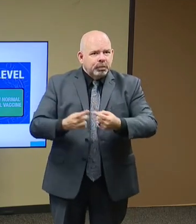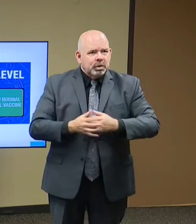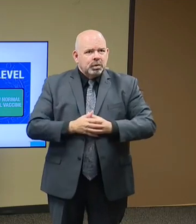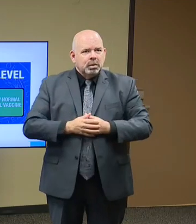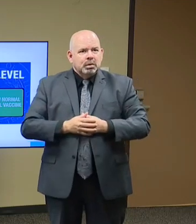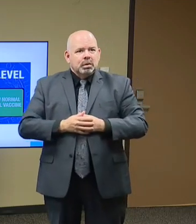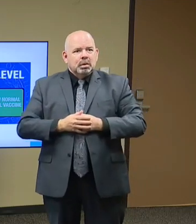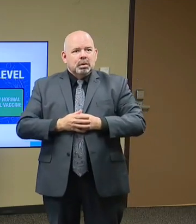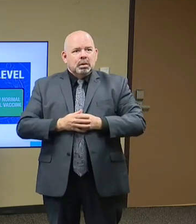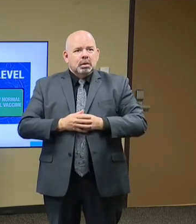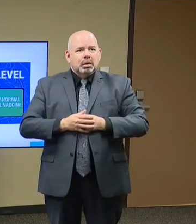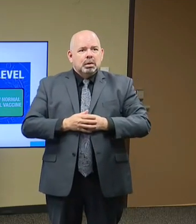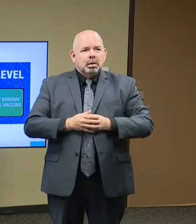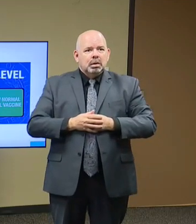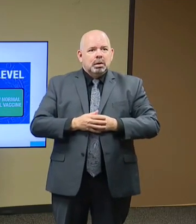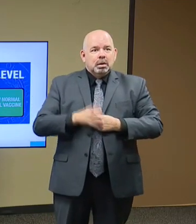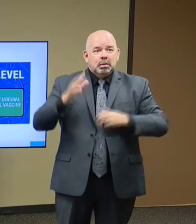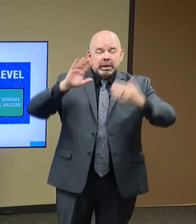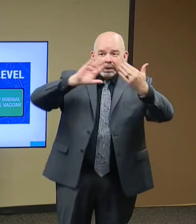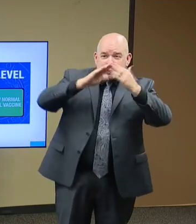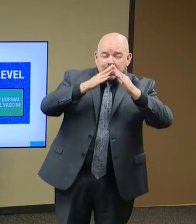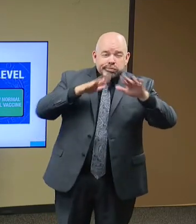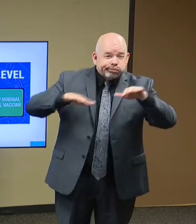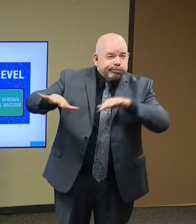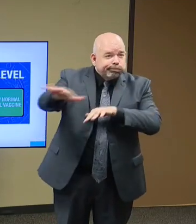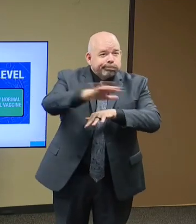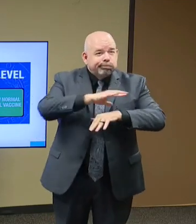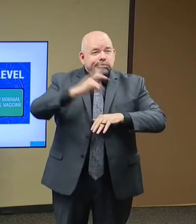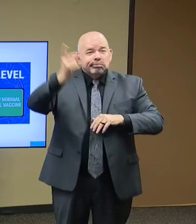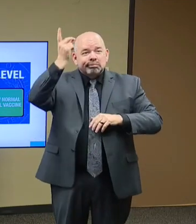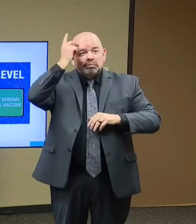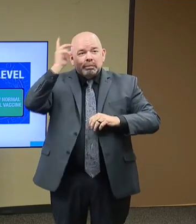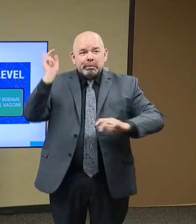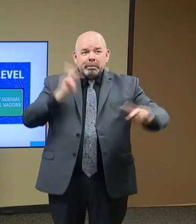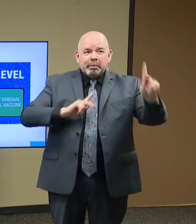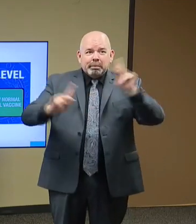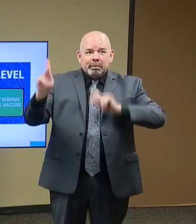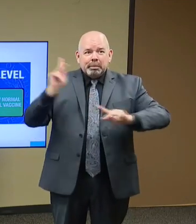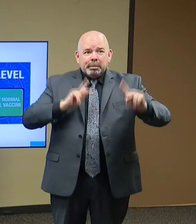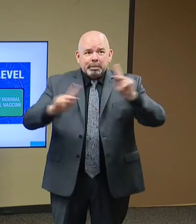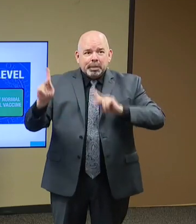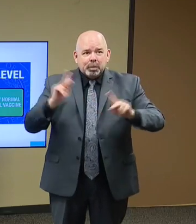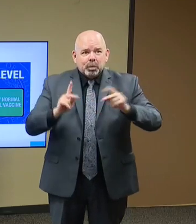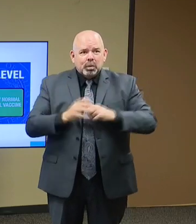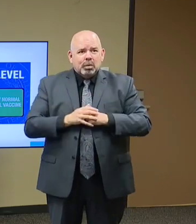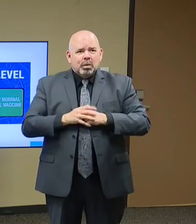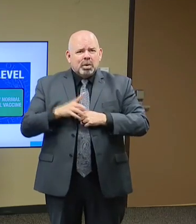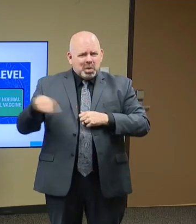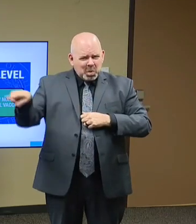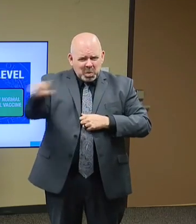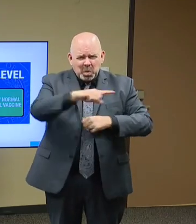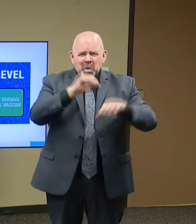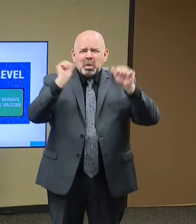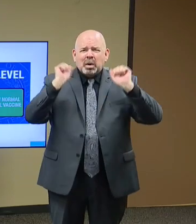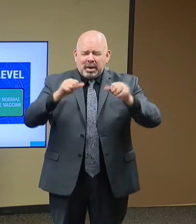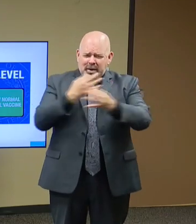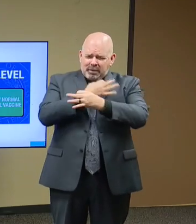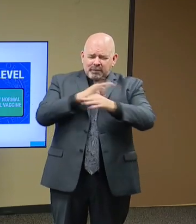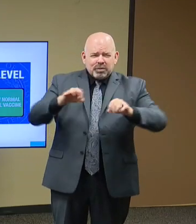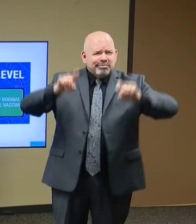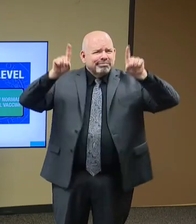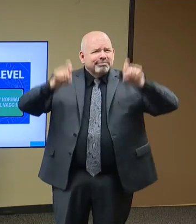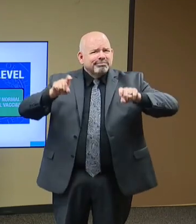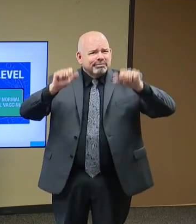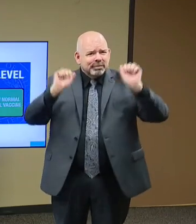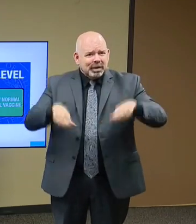even if you live in one of the other counties, for free at our locations. If you're over 5, whether you have symptoms or not, you